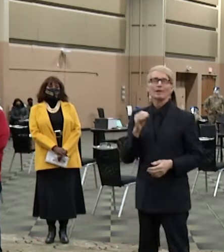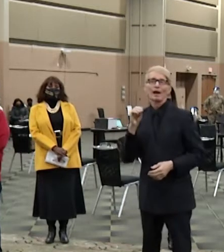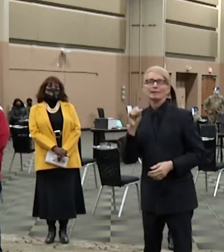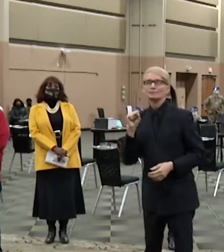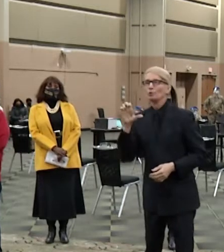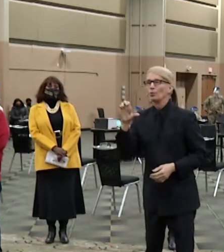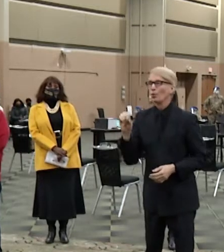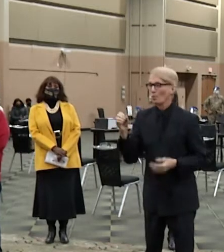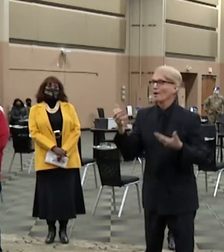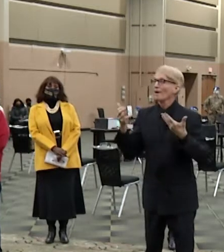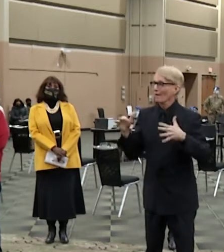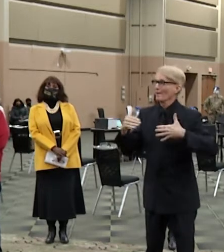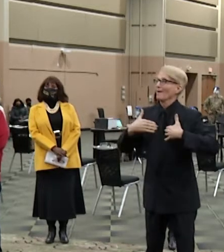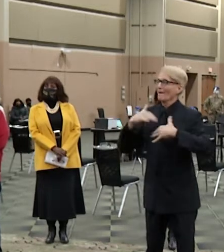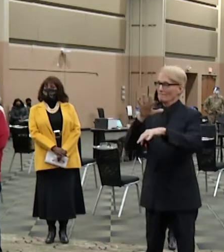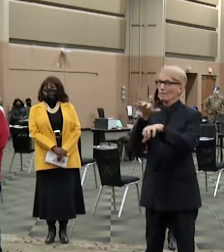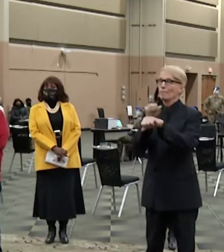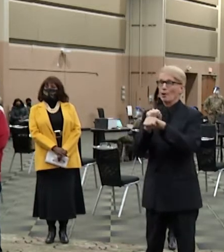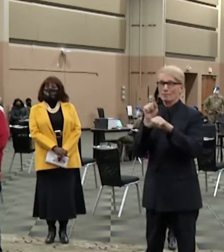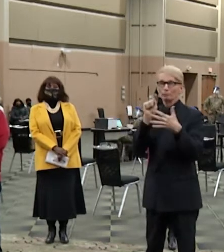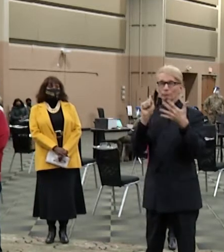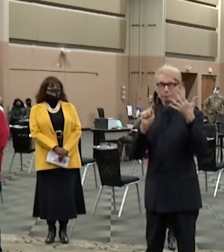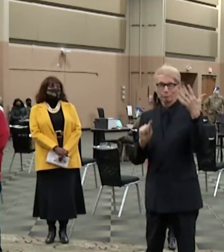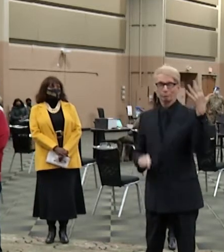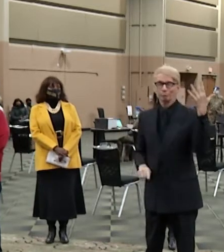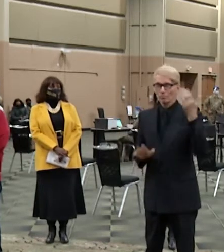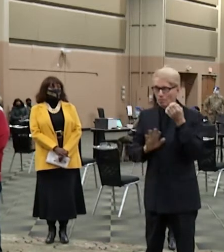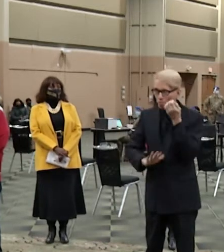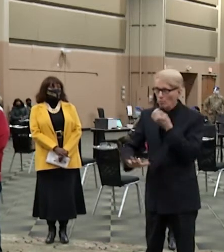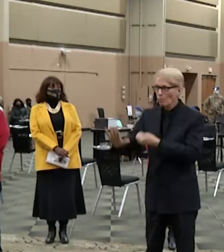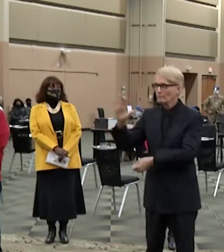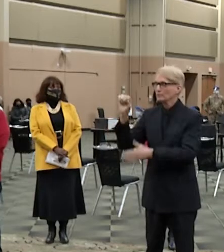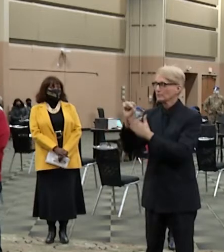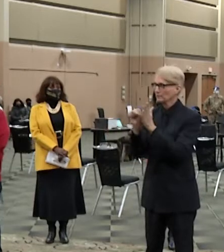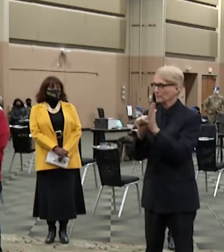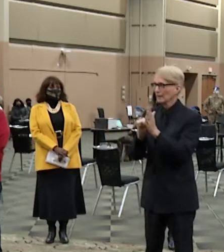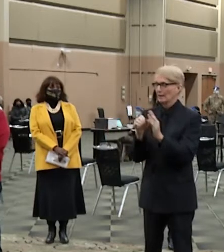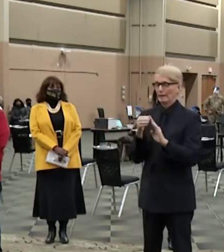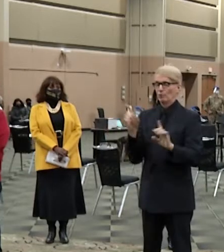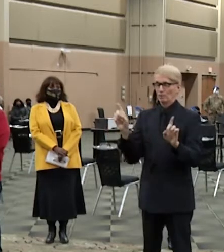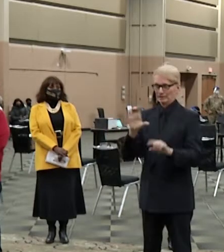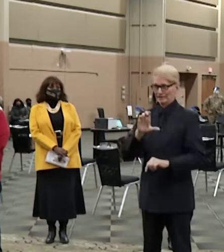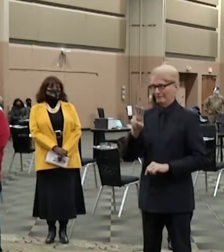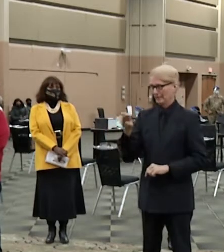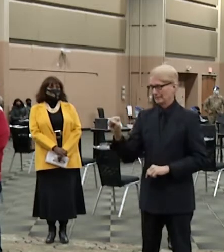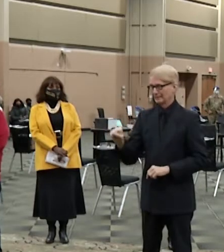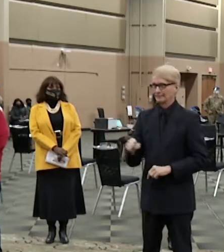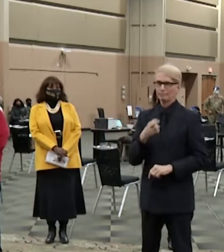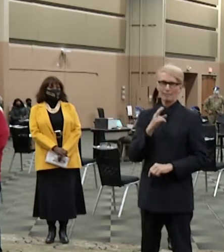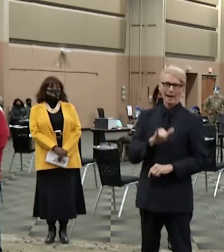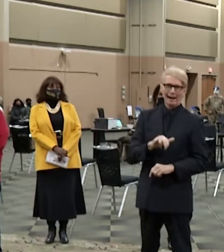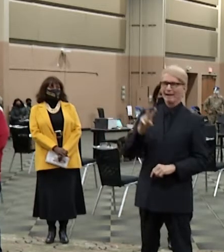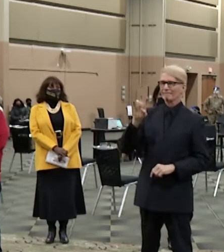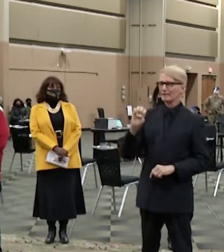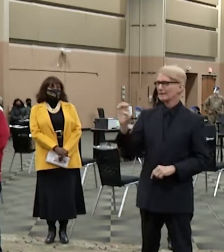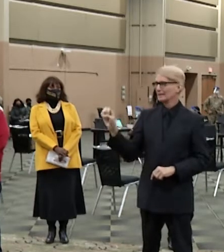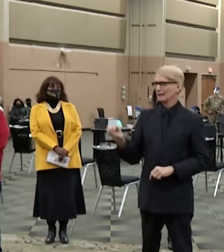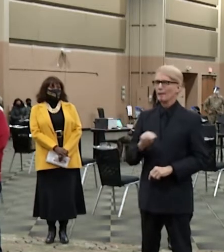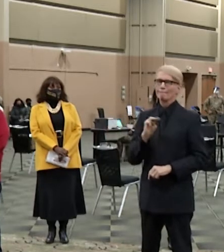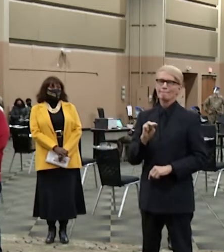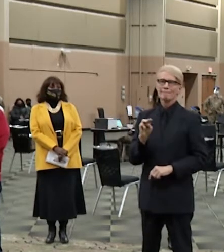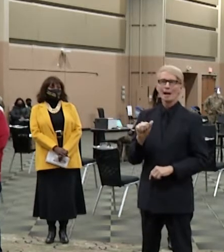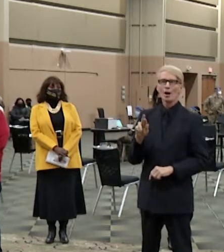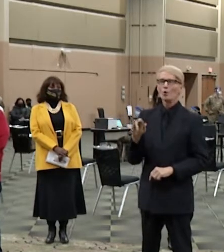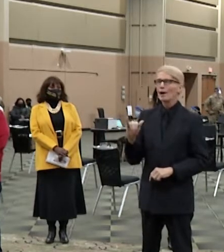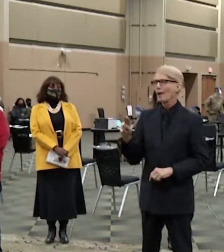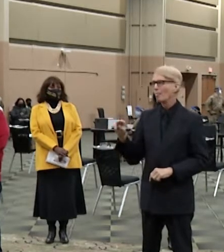adding appointments at hundreds of locations statewide, and CVS, Hy-Vee, Mariano's, and